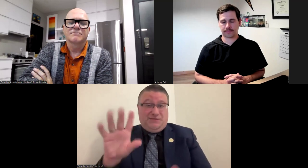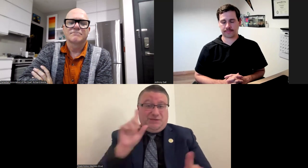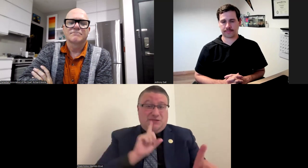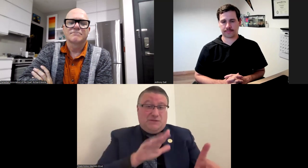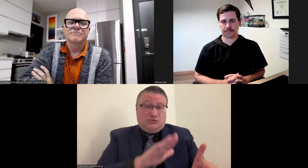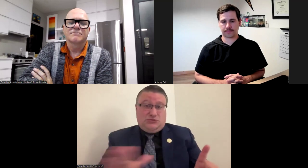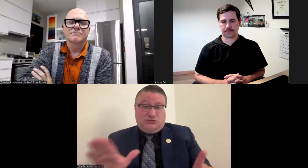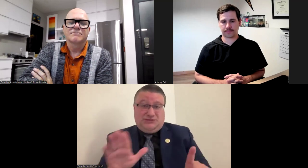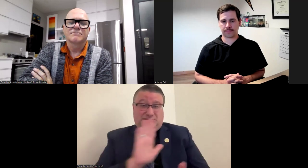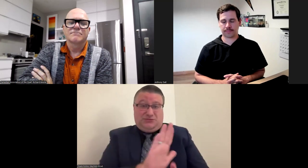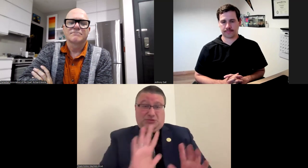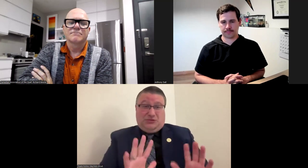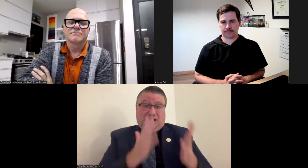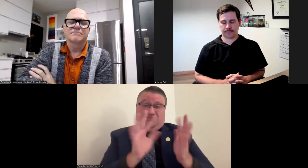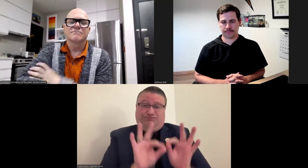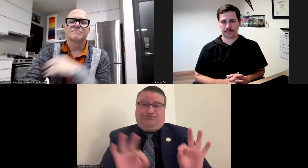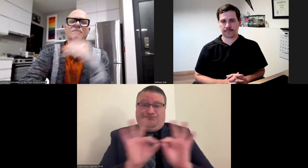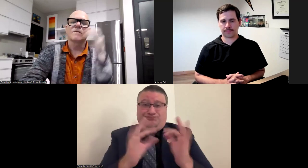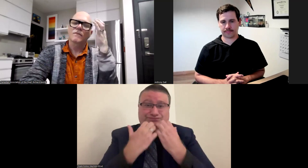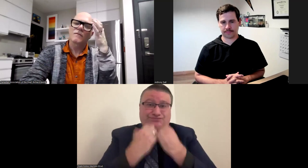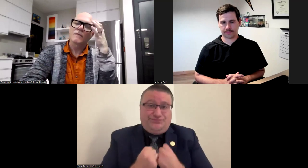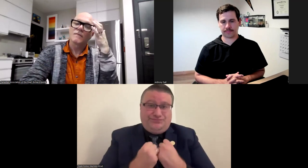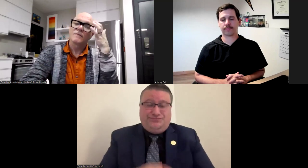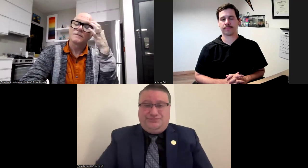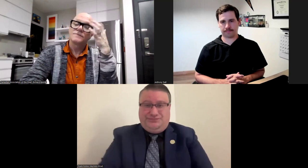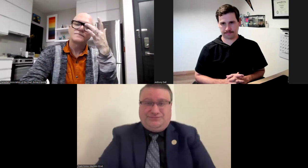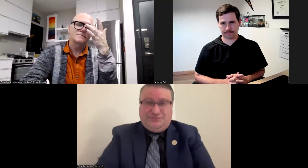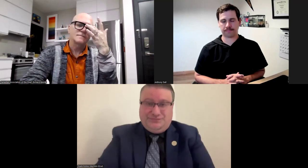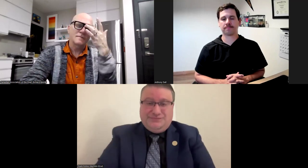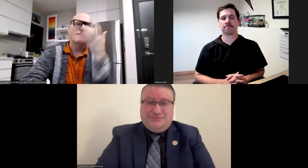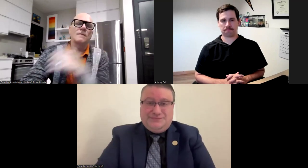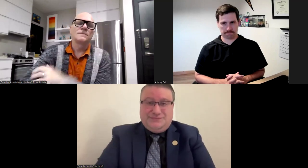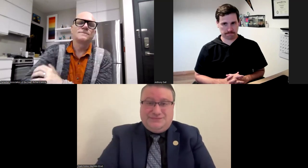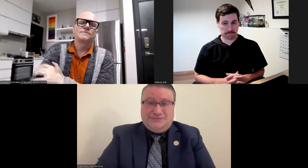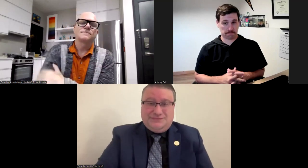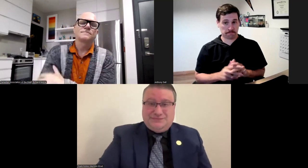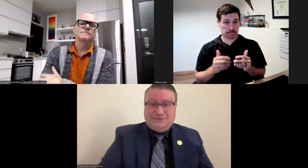that be provided, and then we see the well-being of deaf children improve greatly.